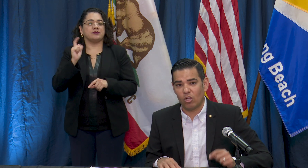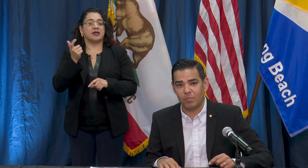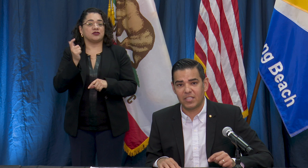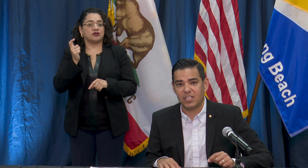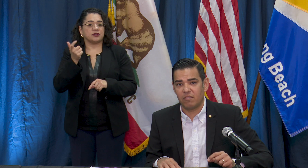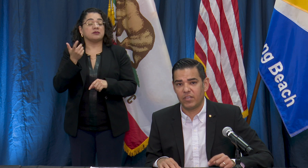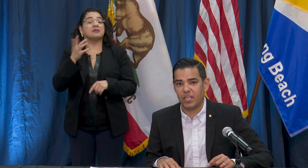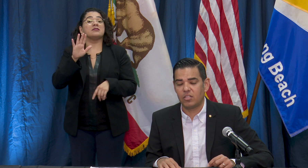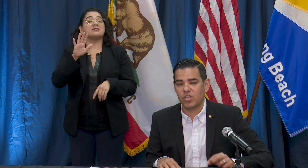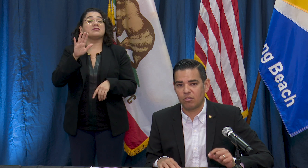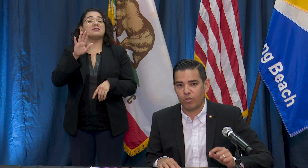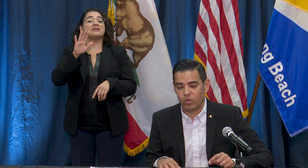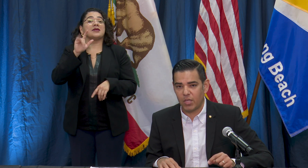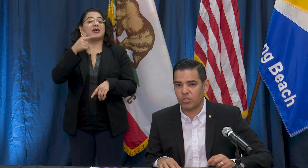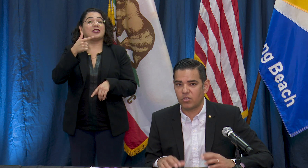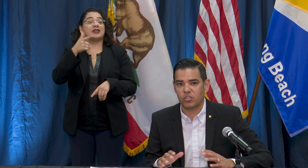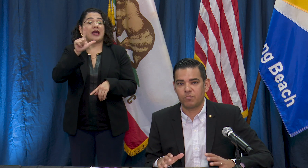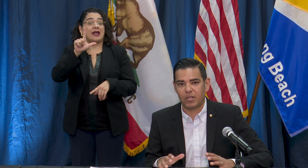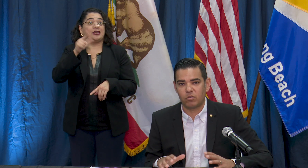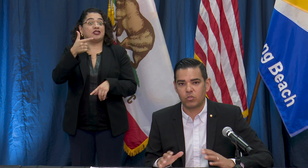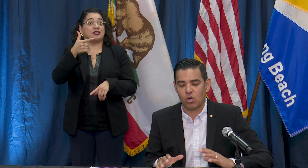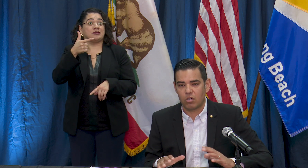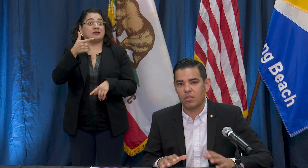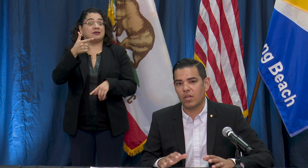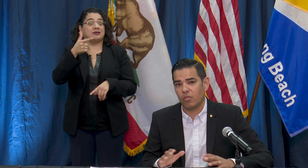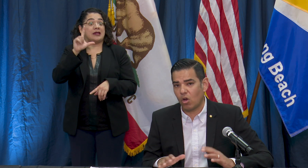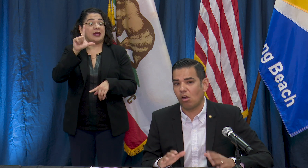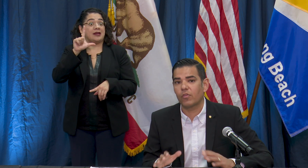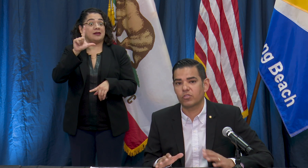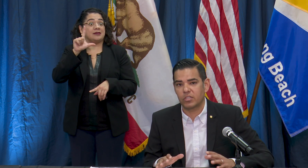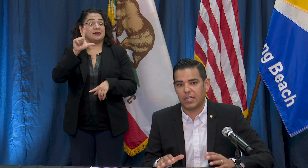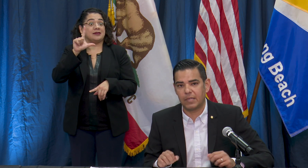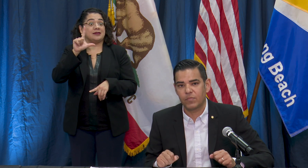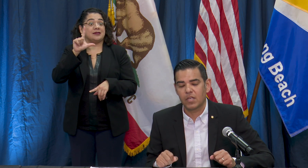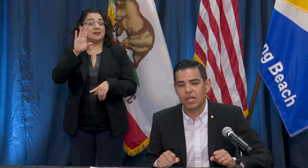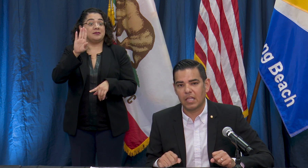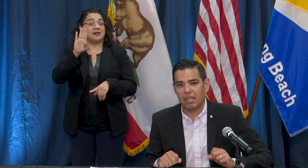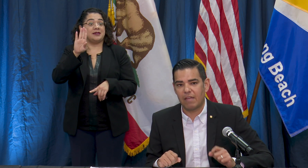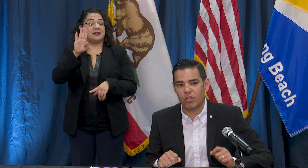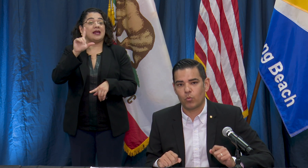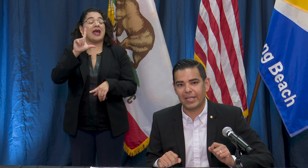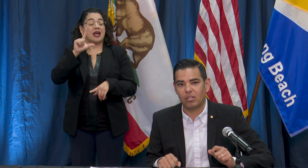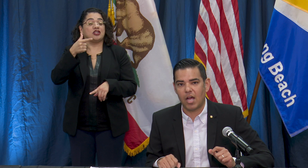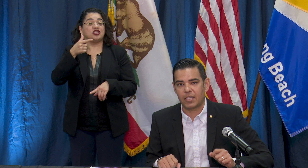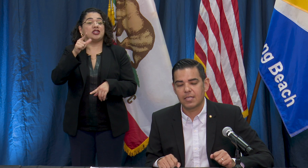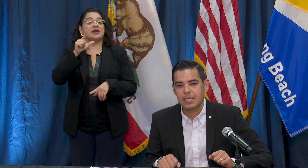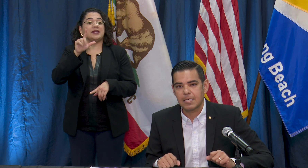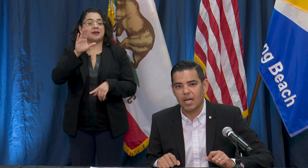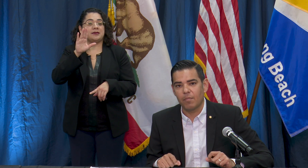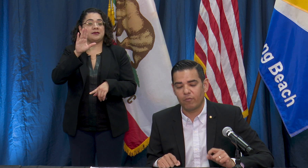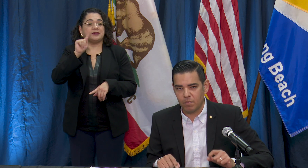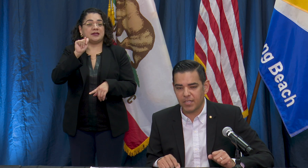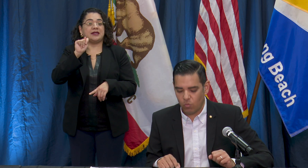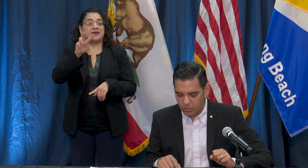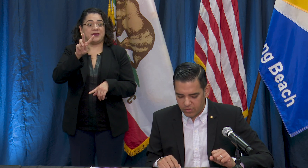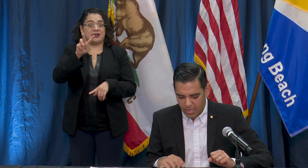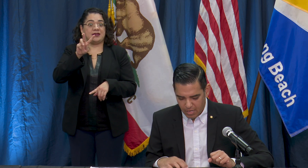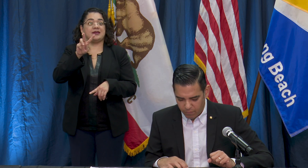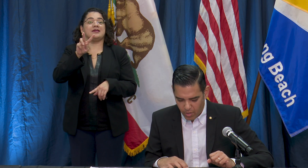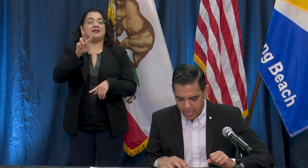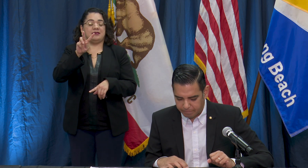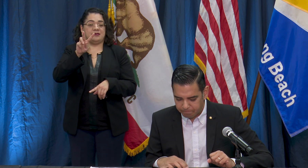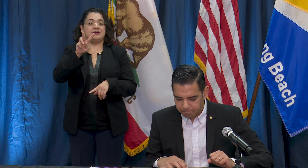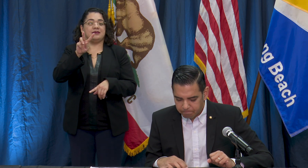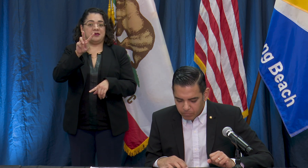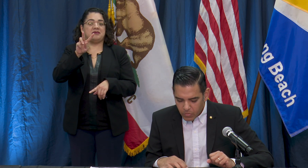on LBTV Channel 3, which is on Spectrum Charter. And all those are done live at 3 o'clock every Monday, Wednesday,